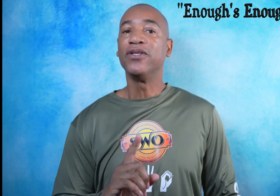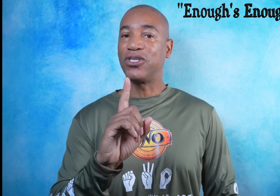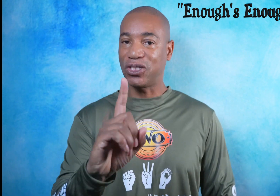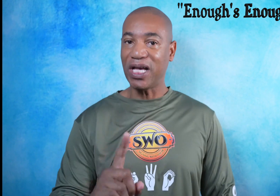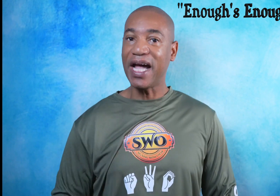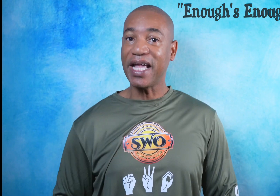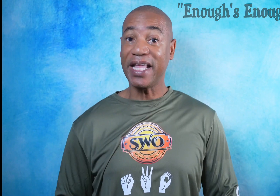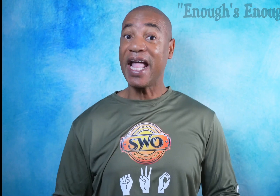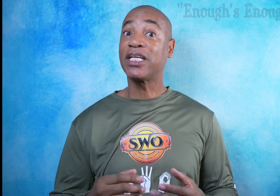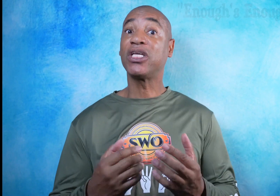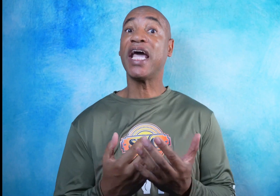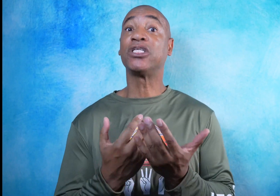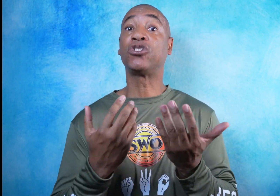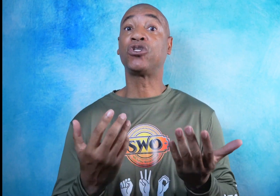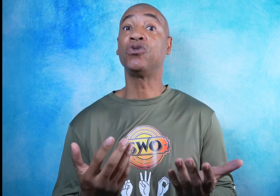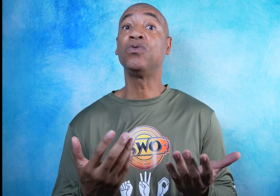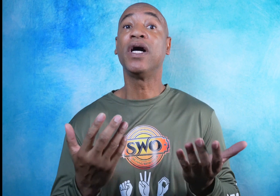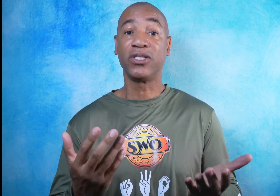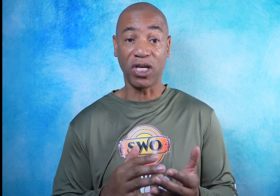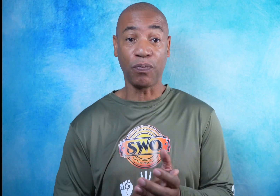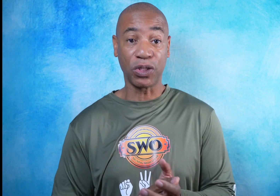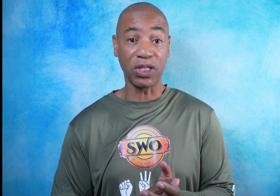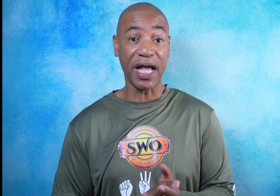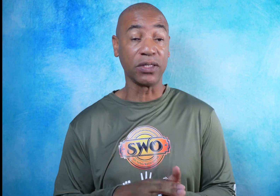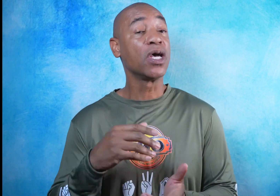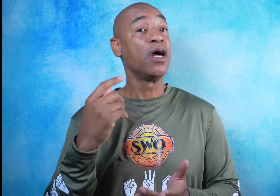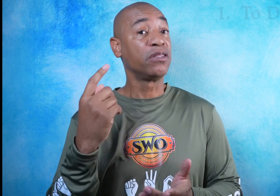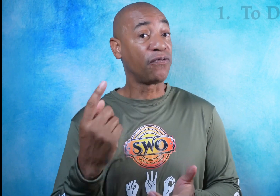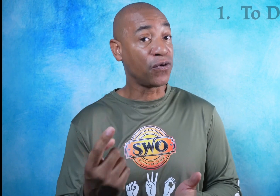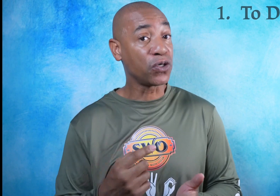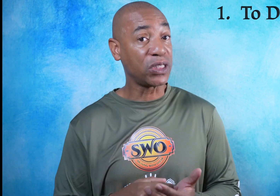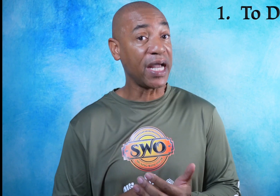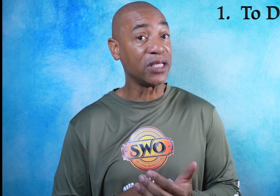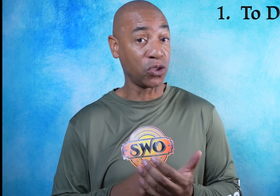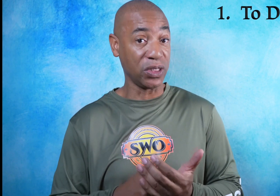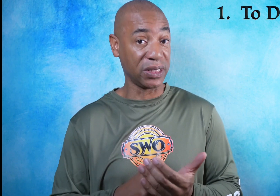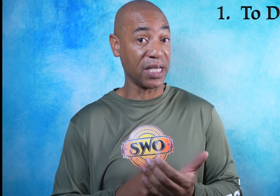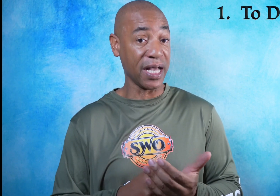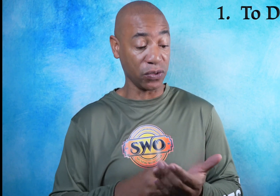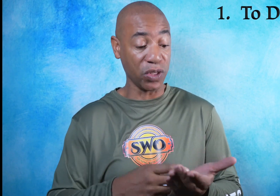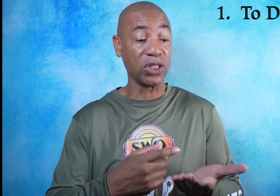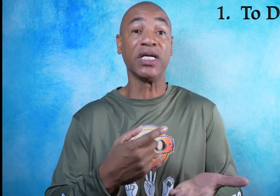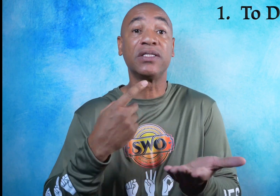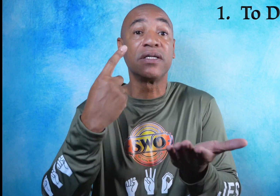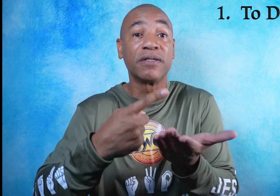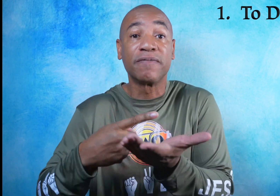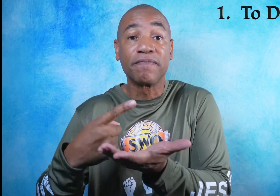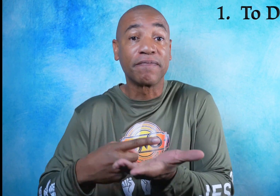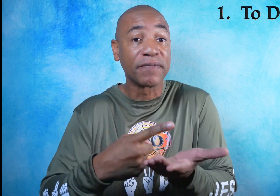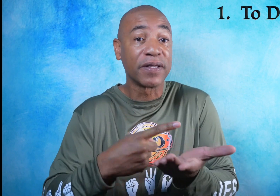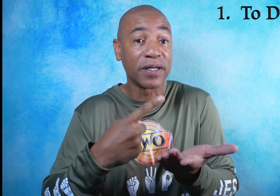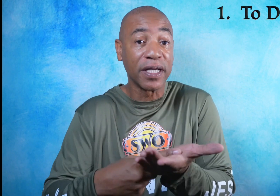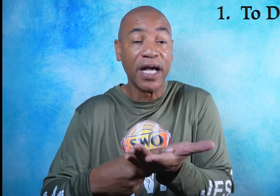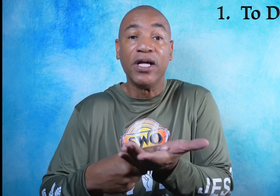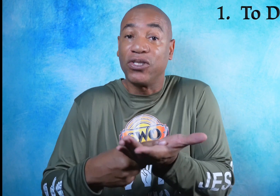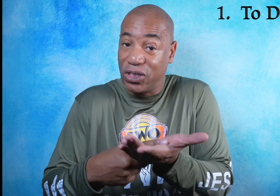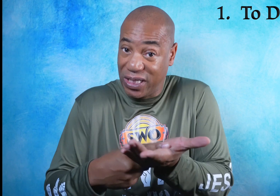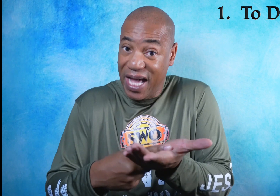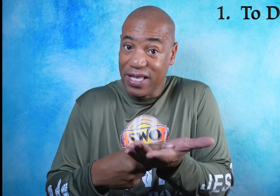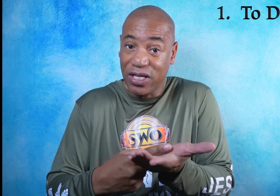To sign that, it actually has two separate signs. The first sign is to discuss, which is to sign this,